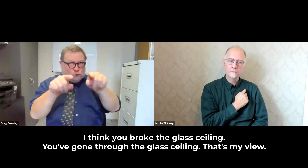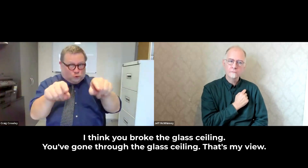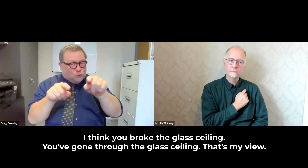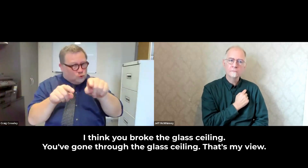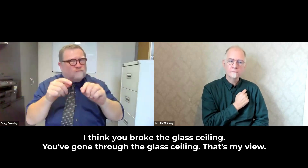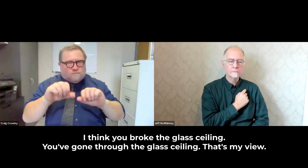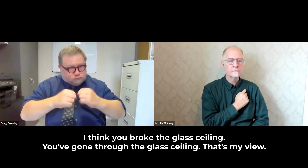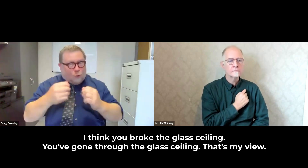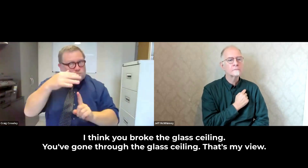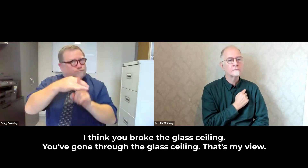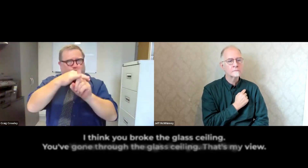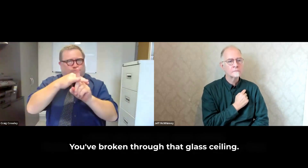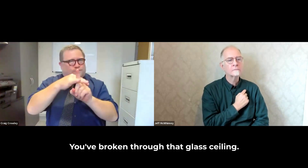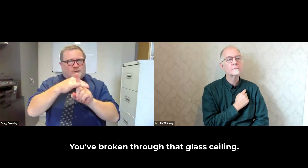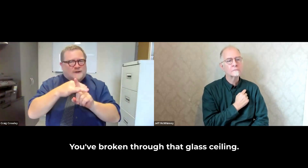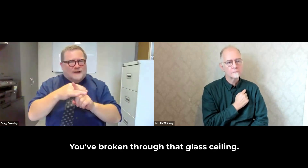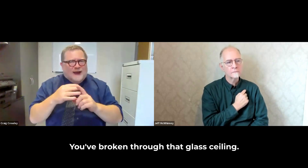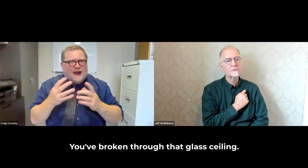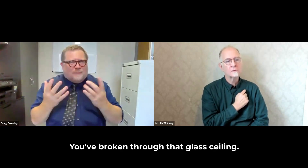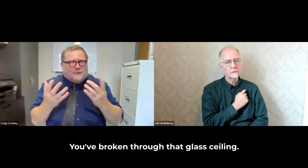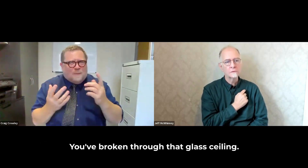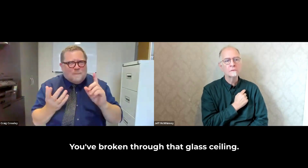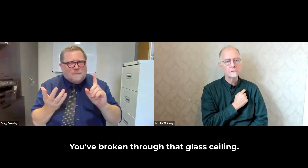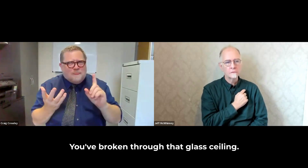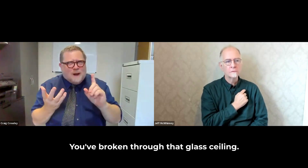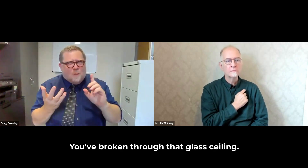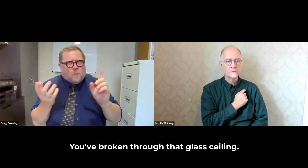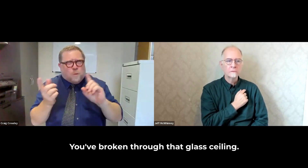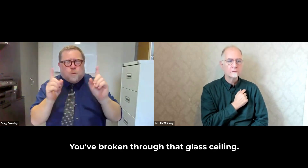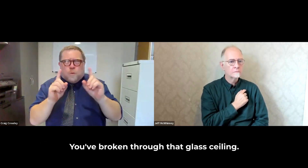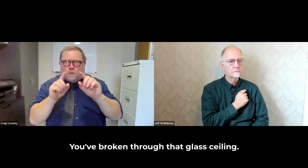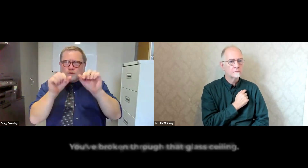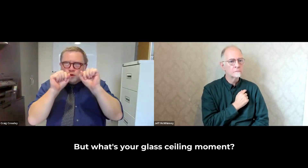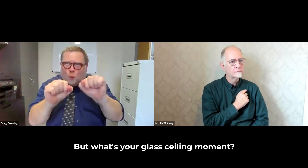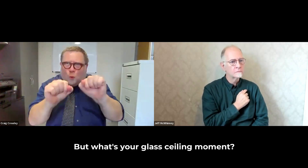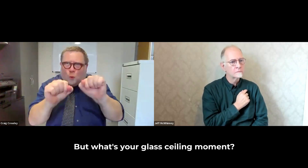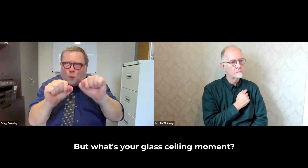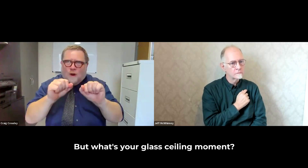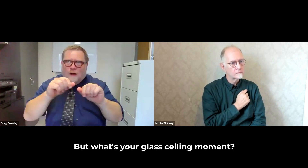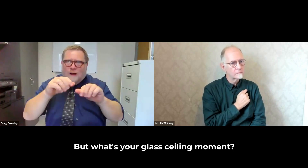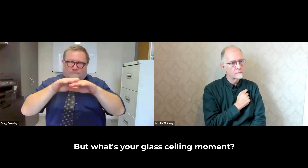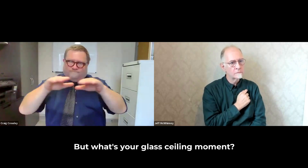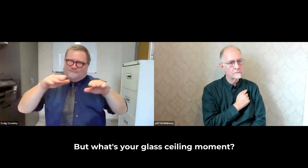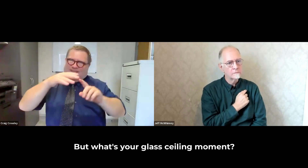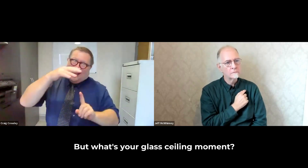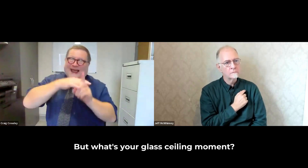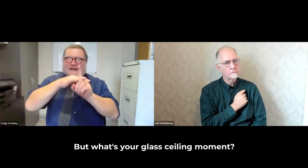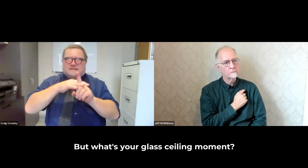glass ceiling. You know, that's my view of you. You've broken through that glass ceiling. But